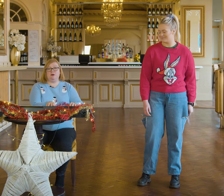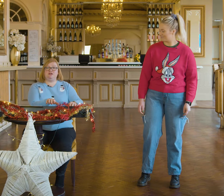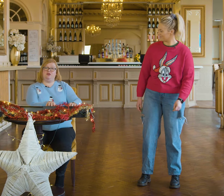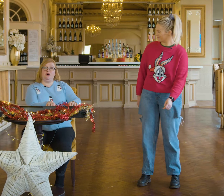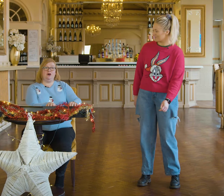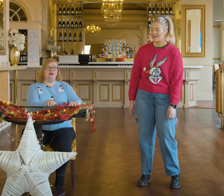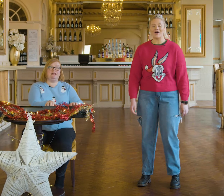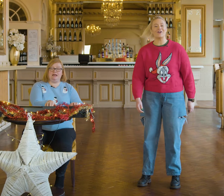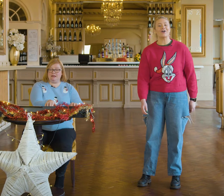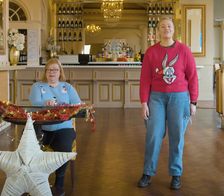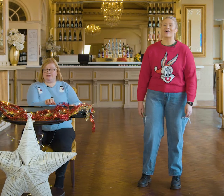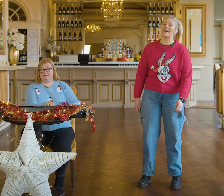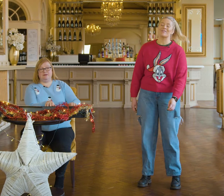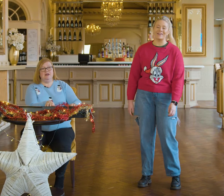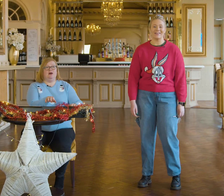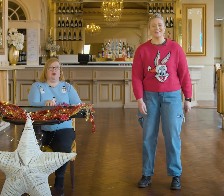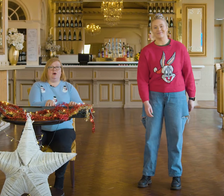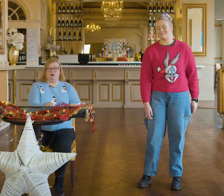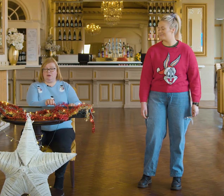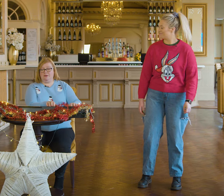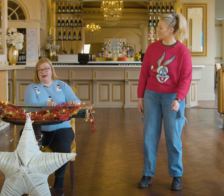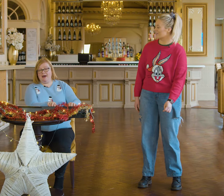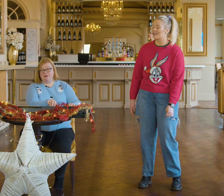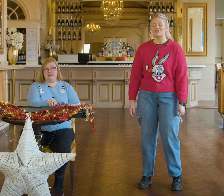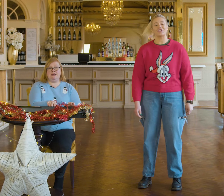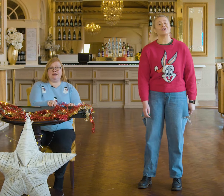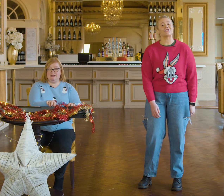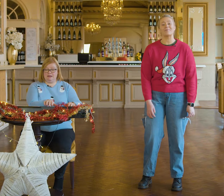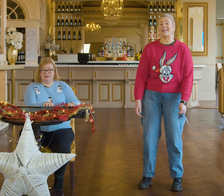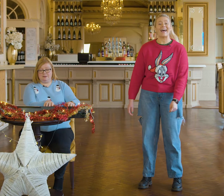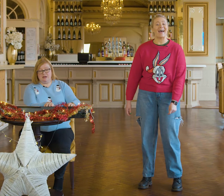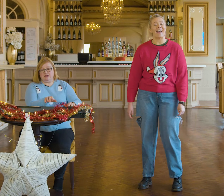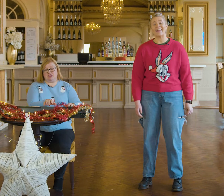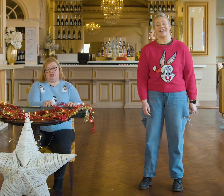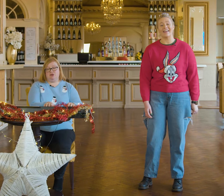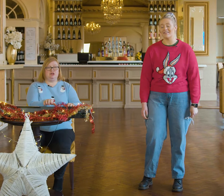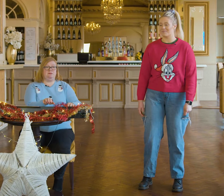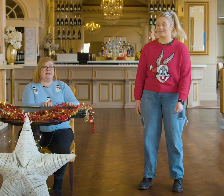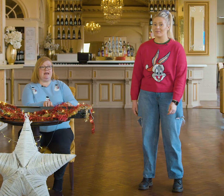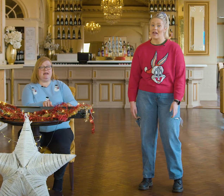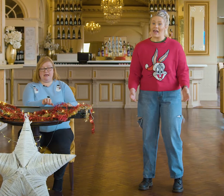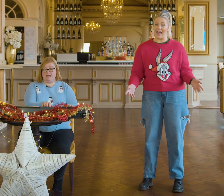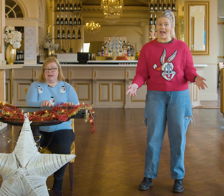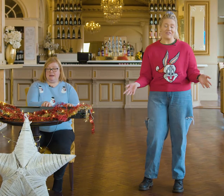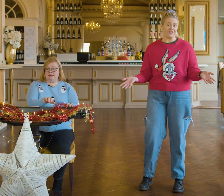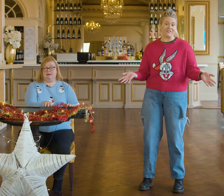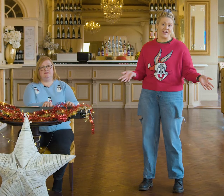is falling all around me. all around me. Children playing, Children playing, having